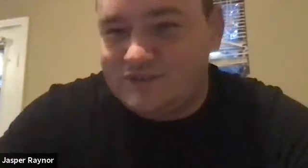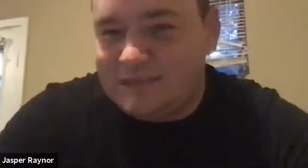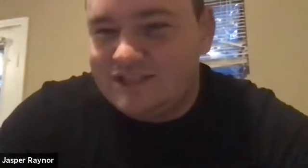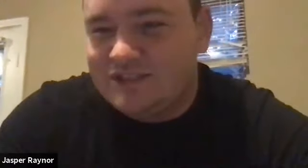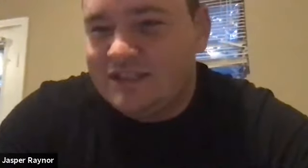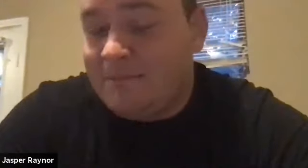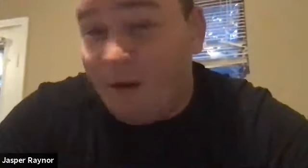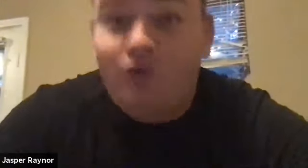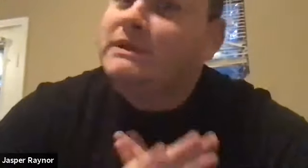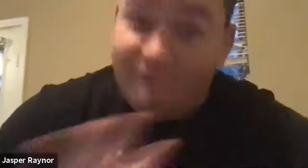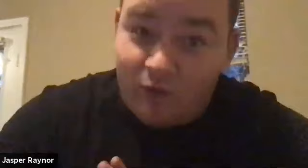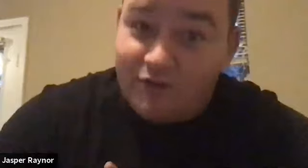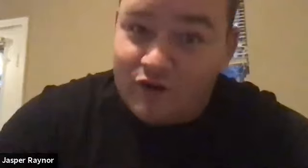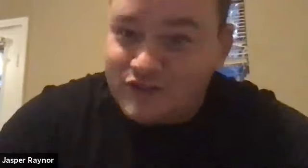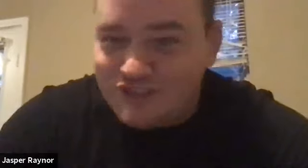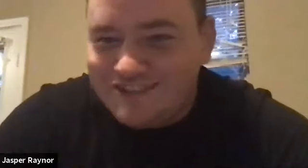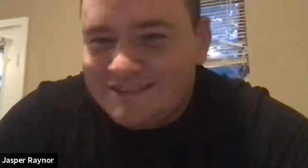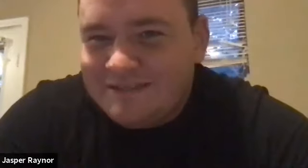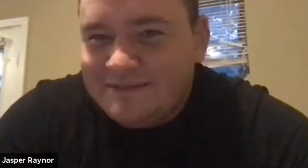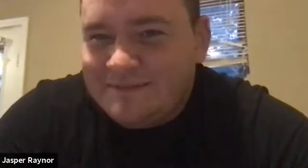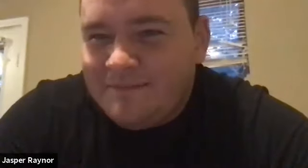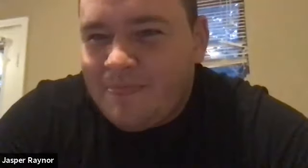my kitchen. My room is full of orange.